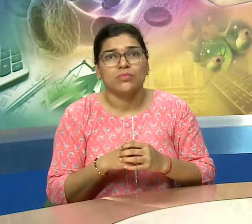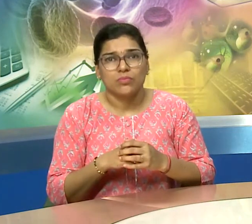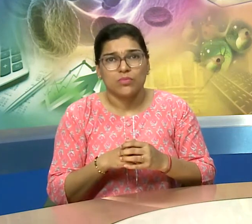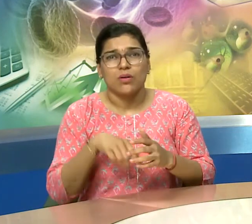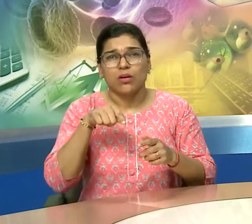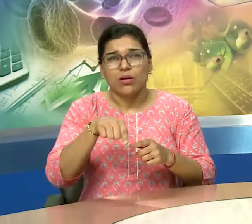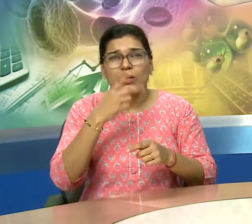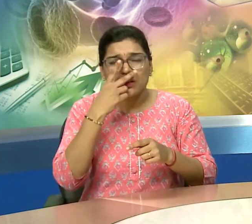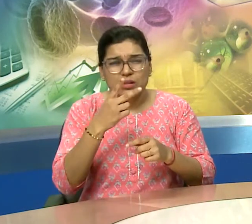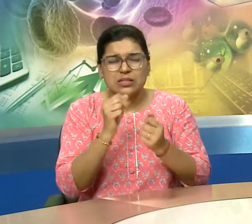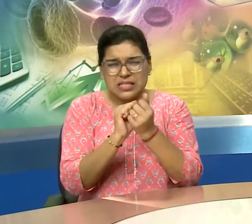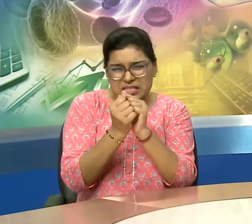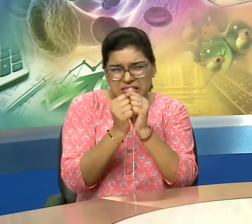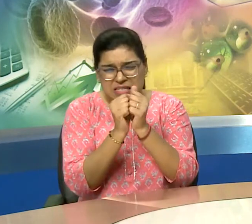As the population is increasing,